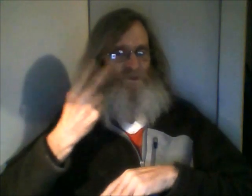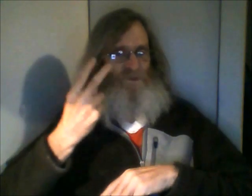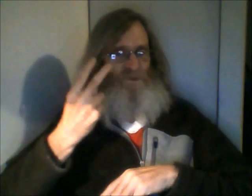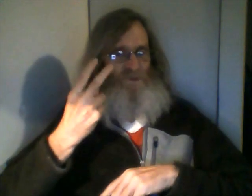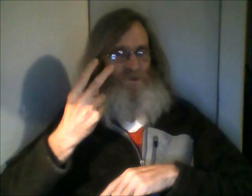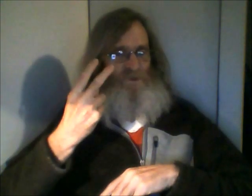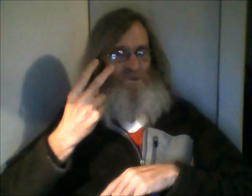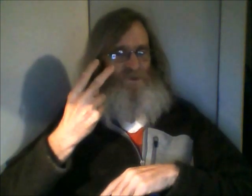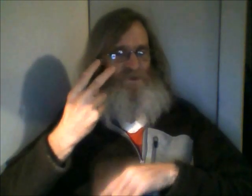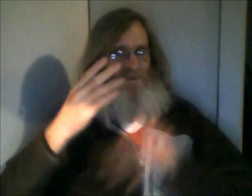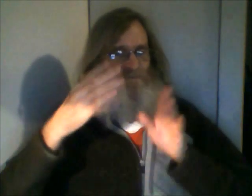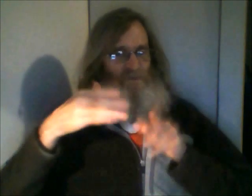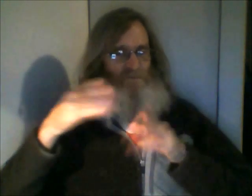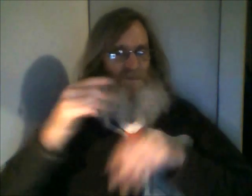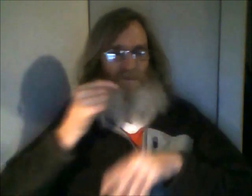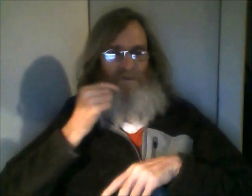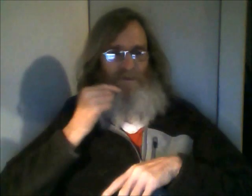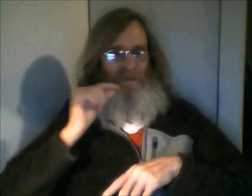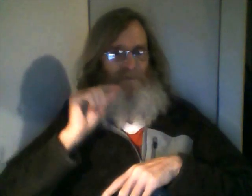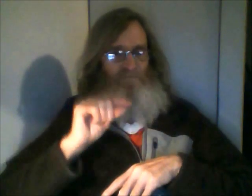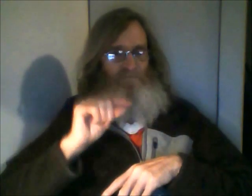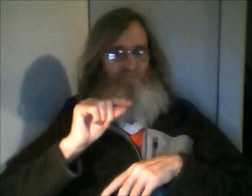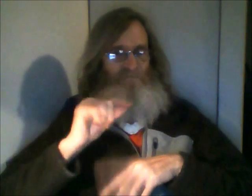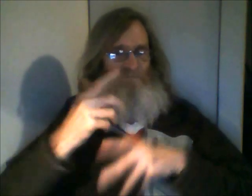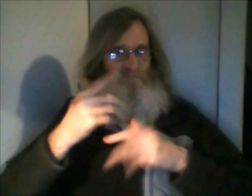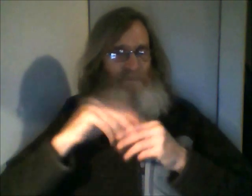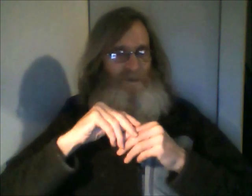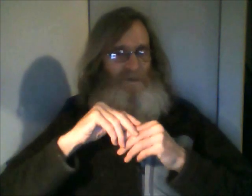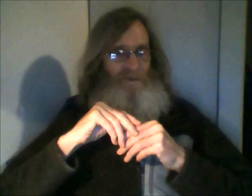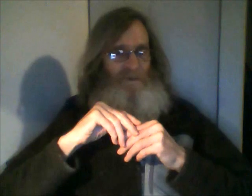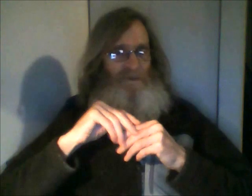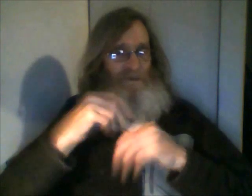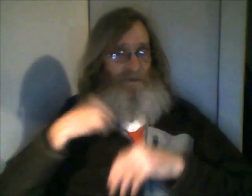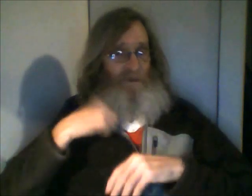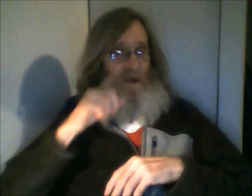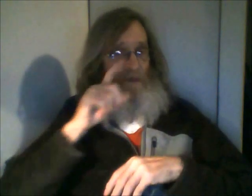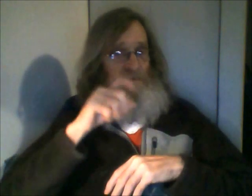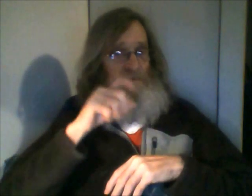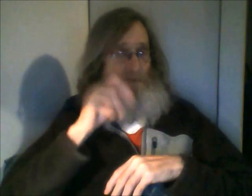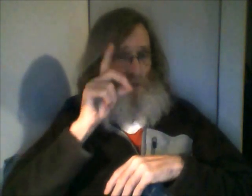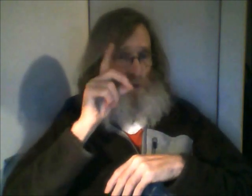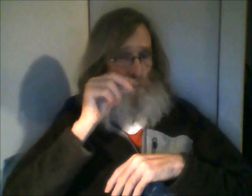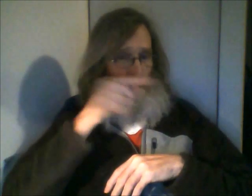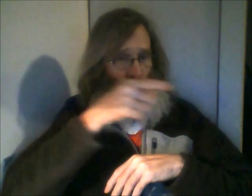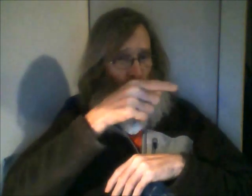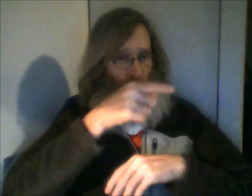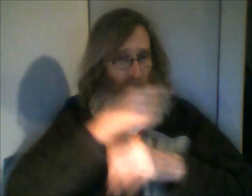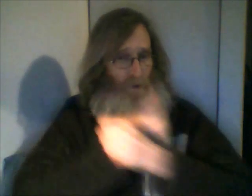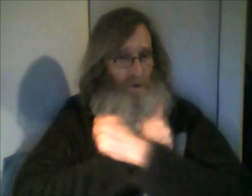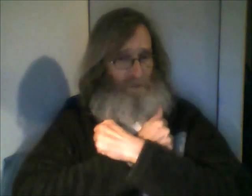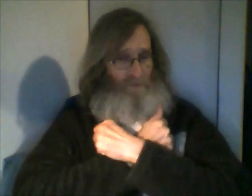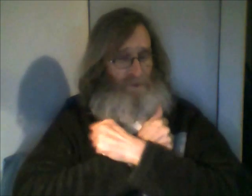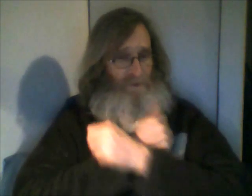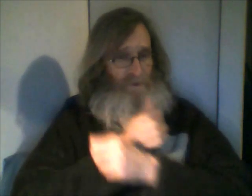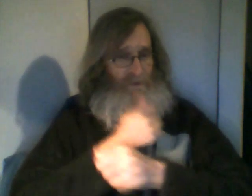blood cells survive for 42 days, both inside a fridge and during transportation to the hospitals.